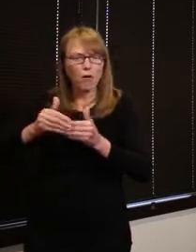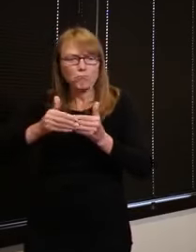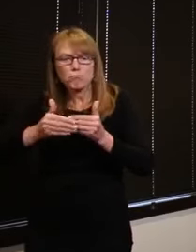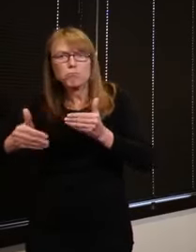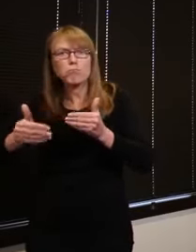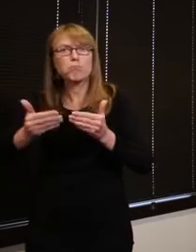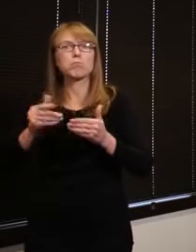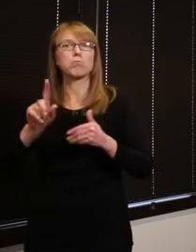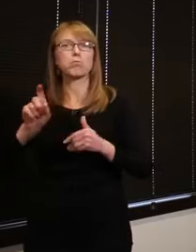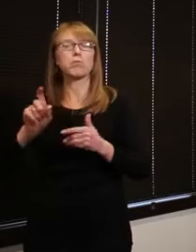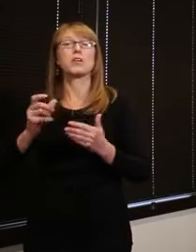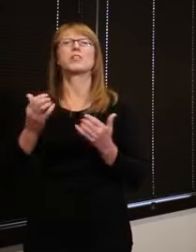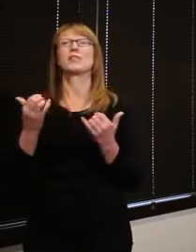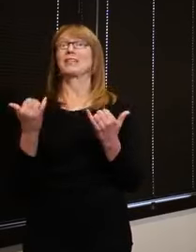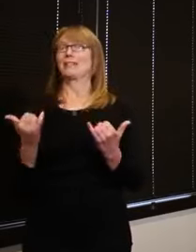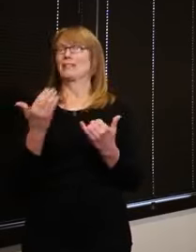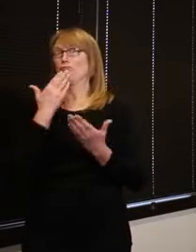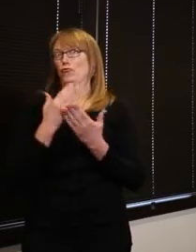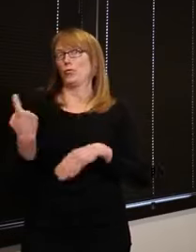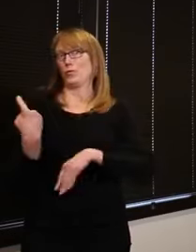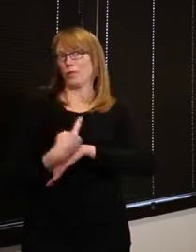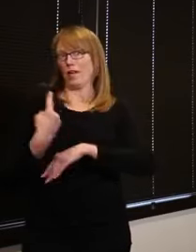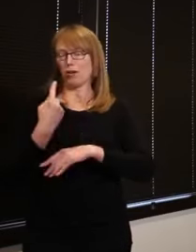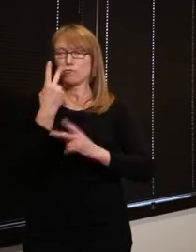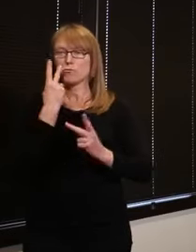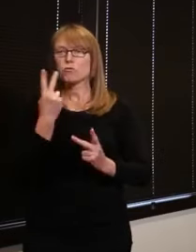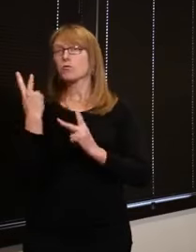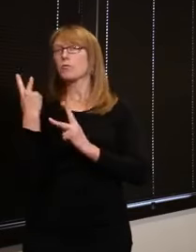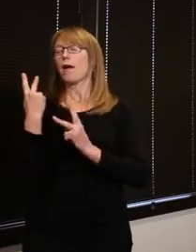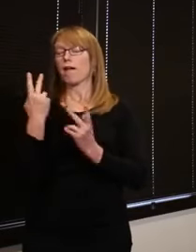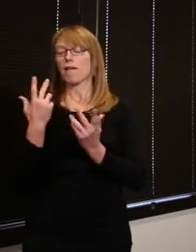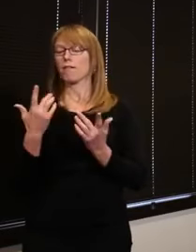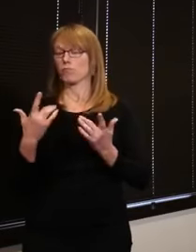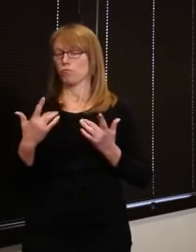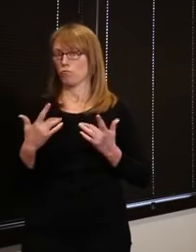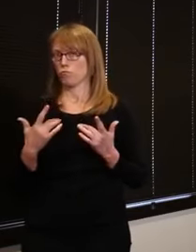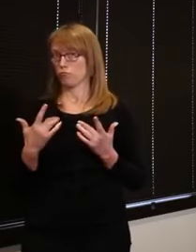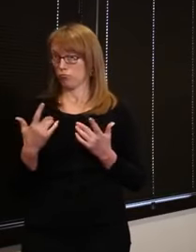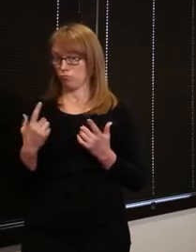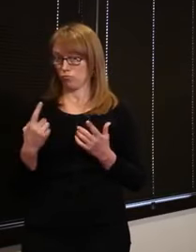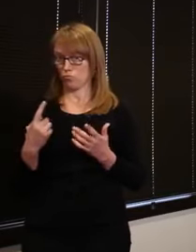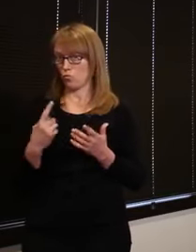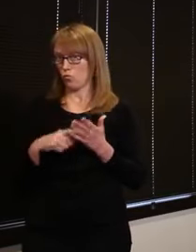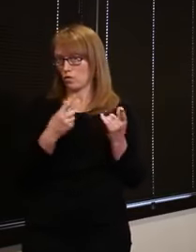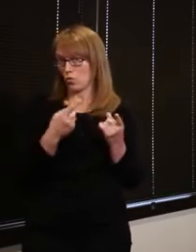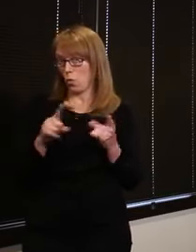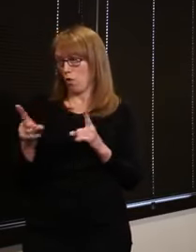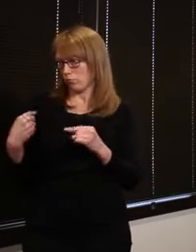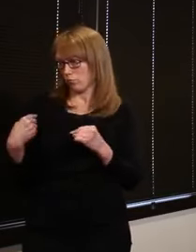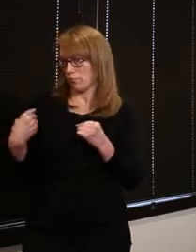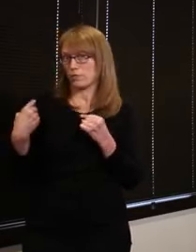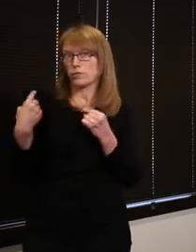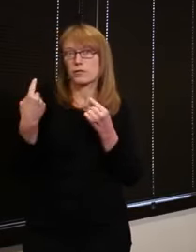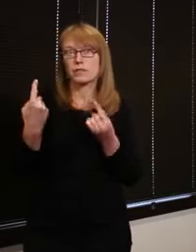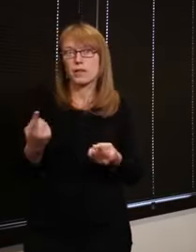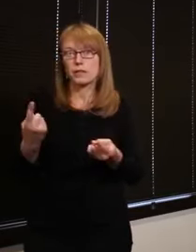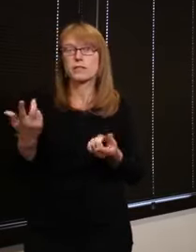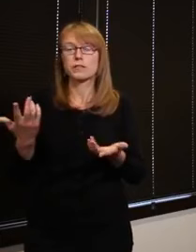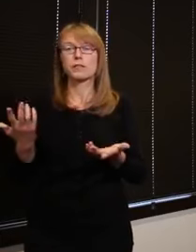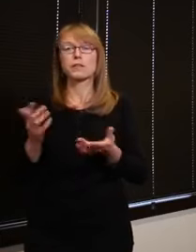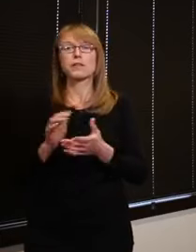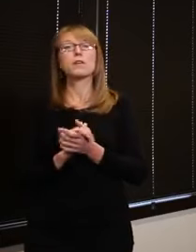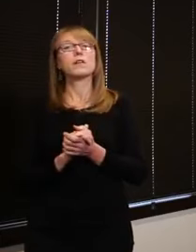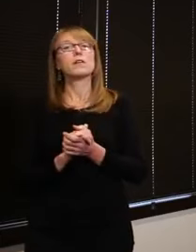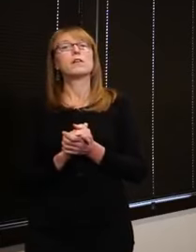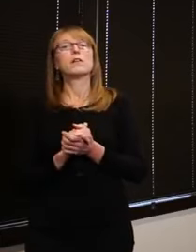we are and where we're going, and also share with you some of the insights that myself, the other chief medical officers from